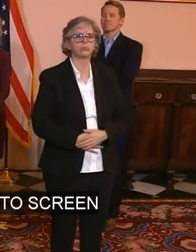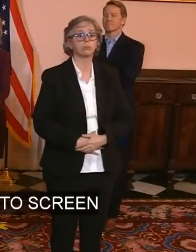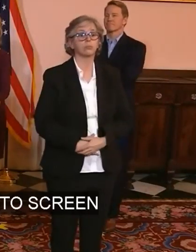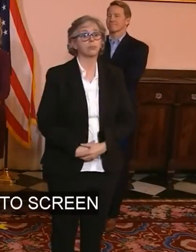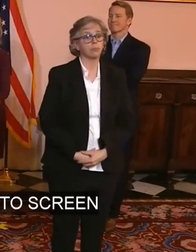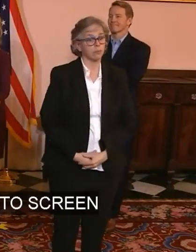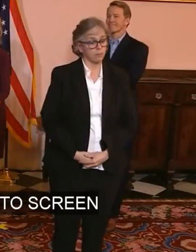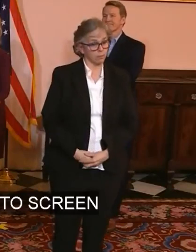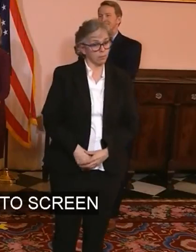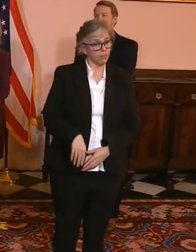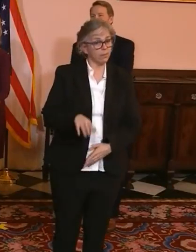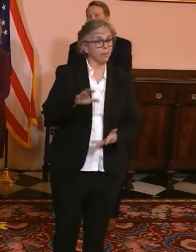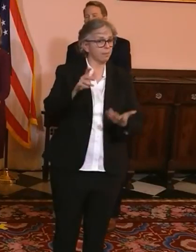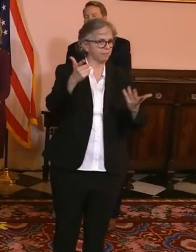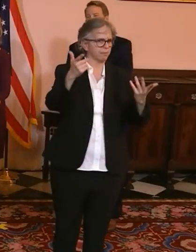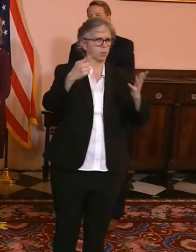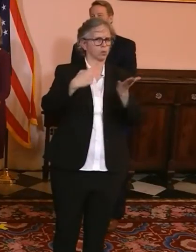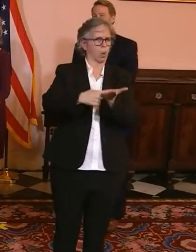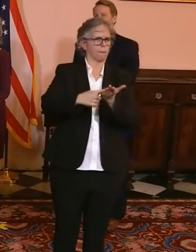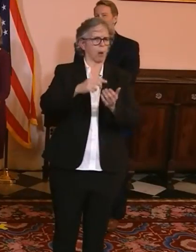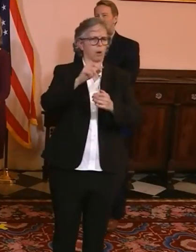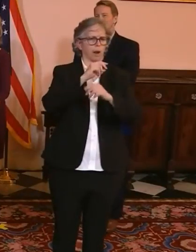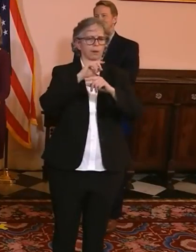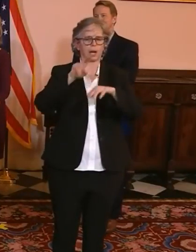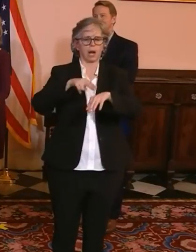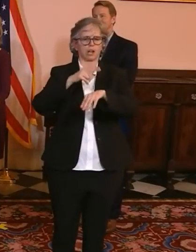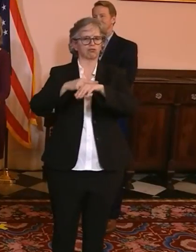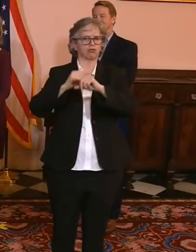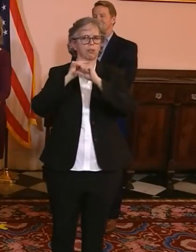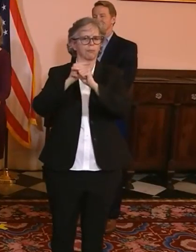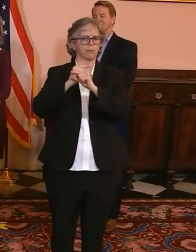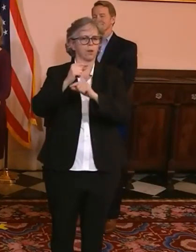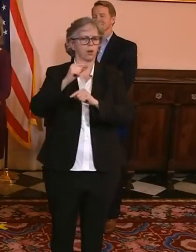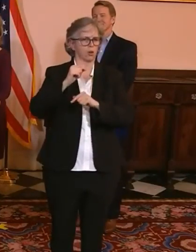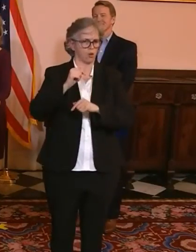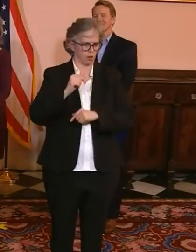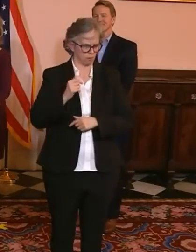It seems that there cannot go a day by when I don't get a call